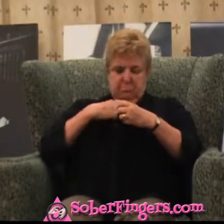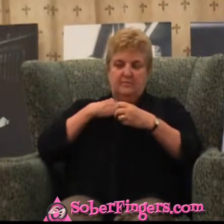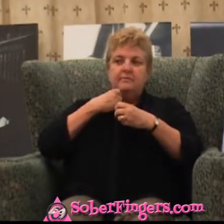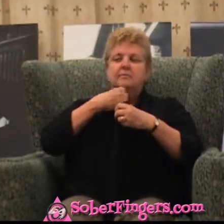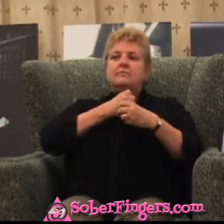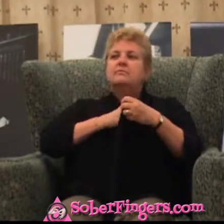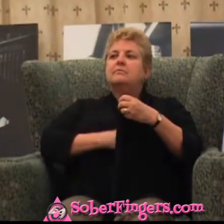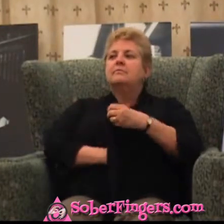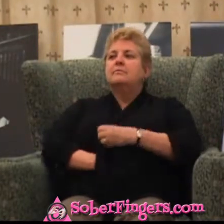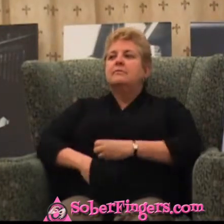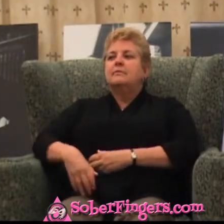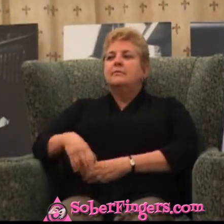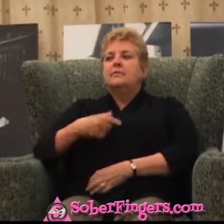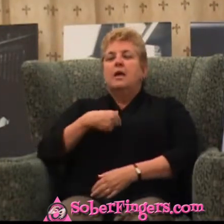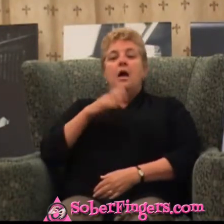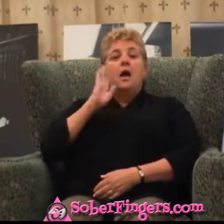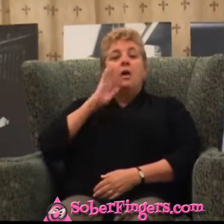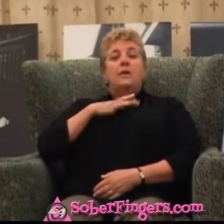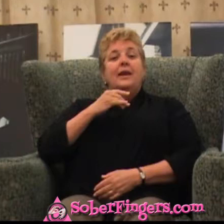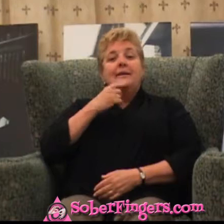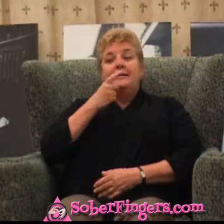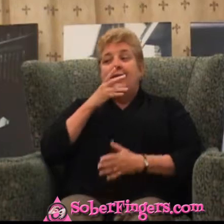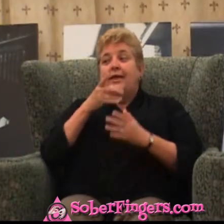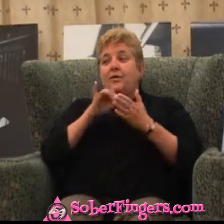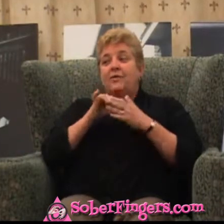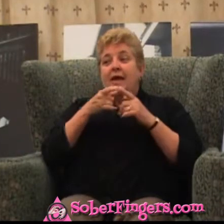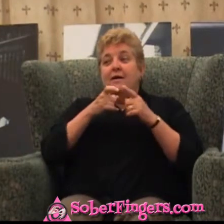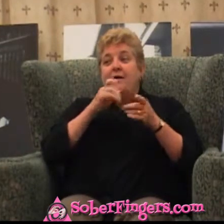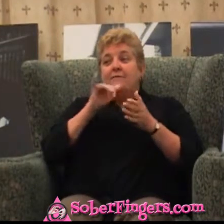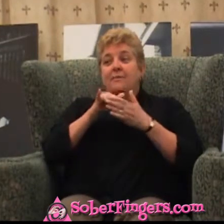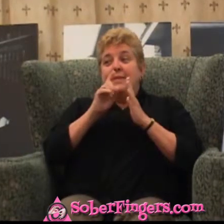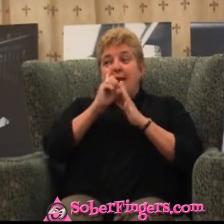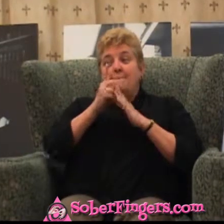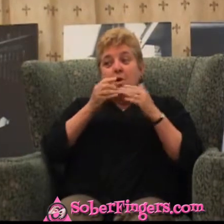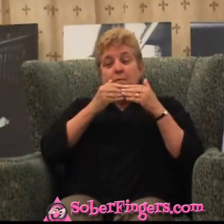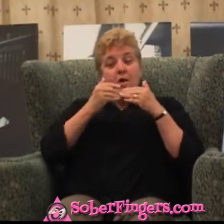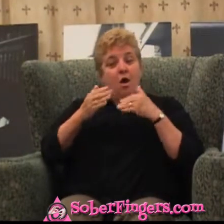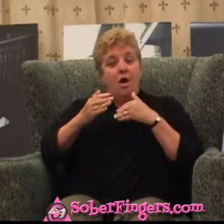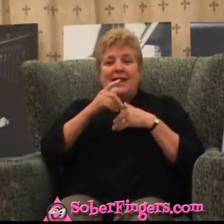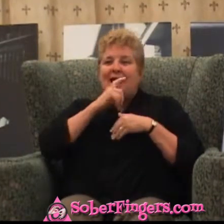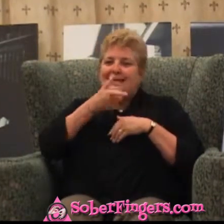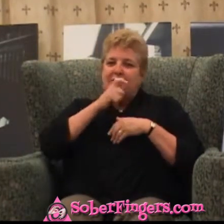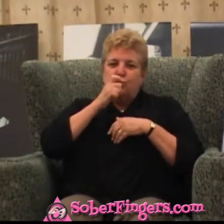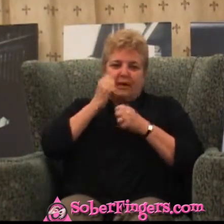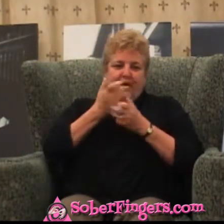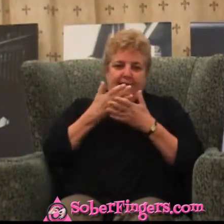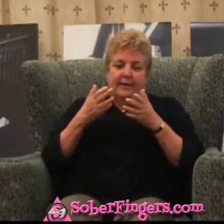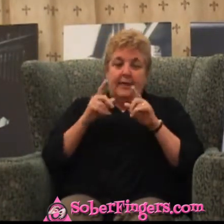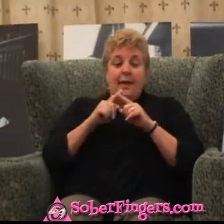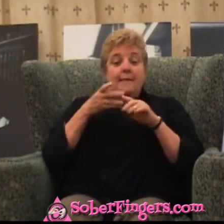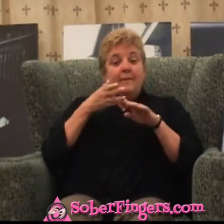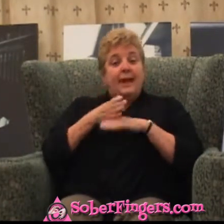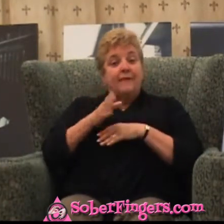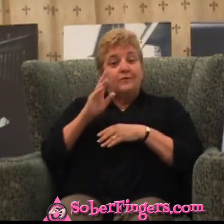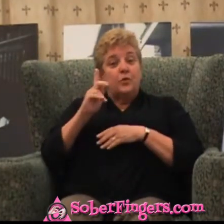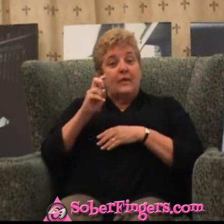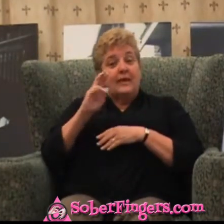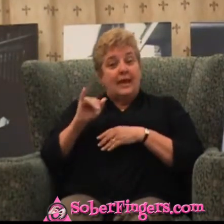I would like to tell you that from that moment on, I did not drink anything, but as soon as Kenny was finished, took a break from kicking